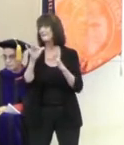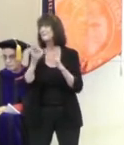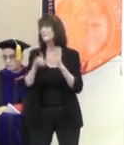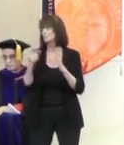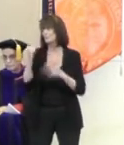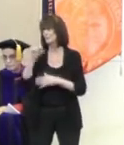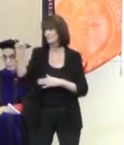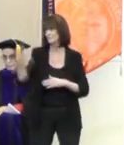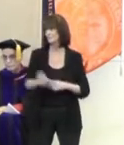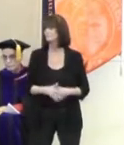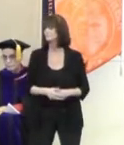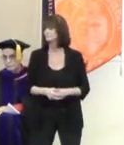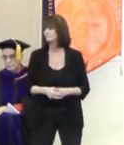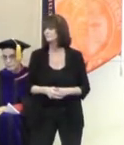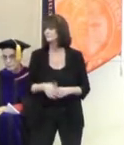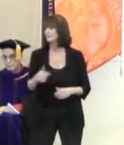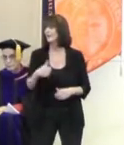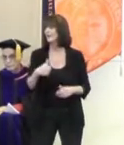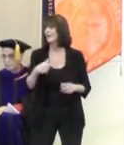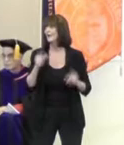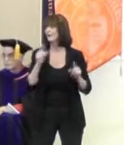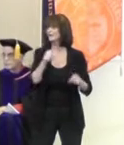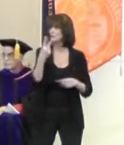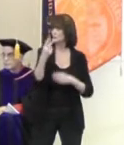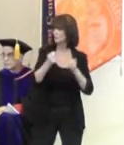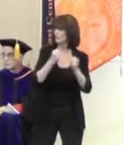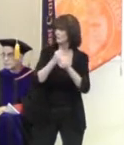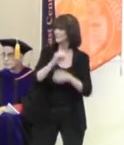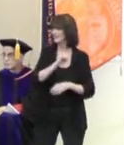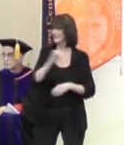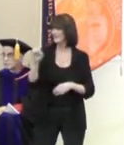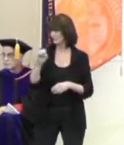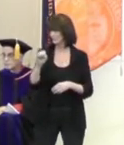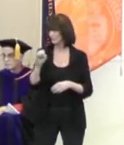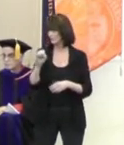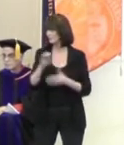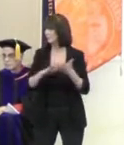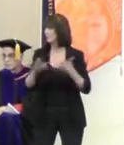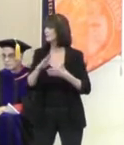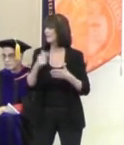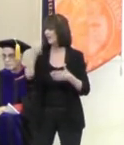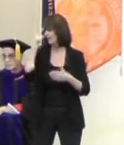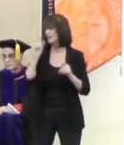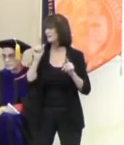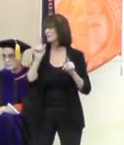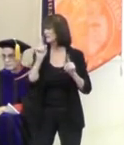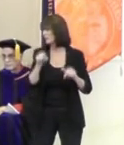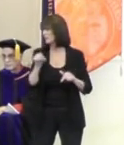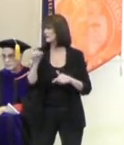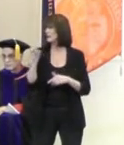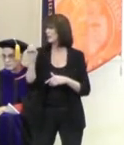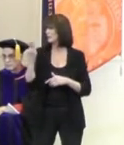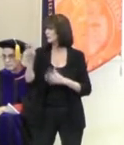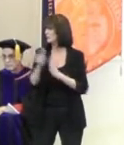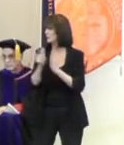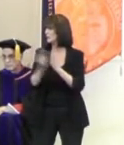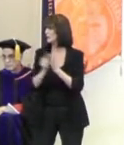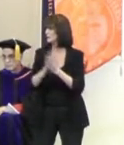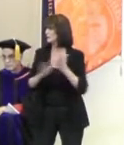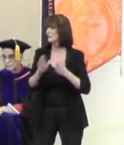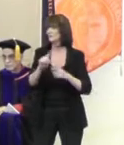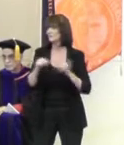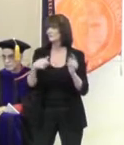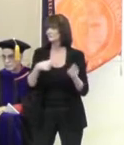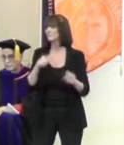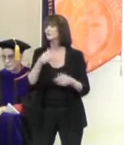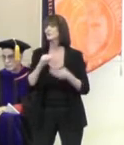semester. I went 2 years at Eastern, and then I thought I was going to OU Law School, but I hated, excuse me, any lawyer, I